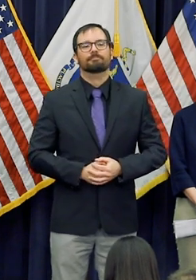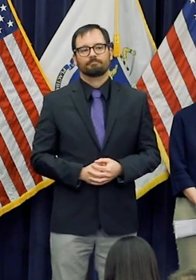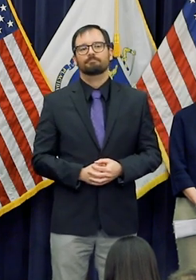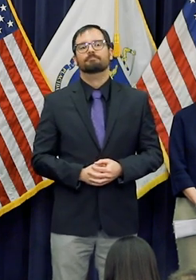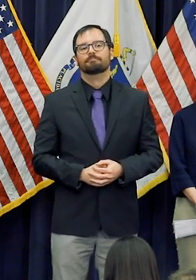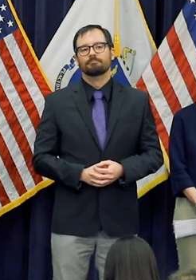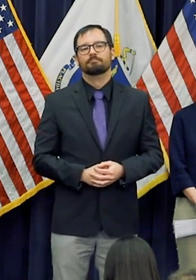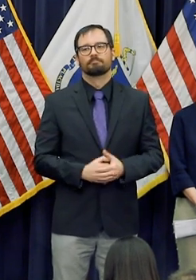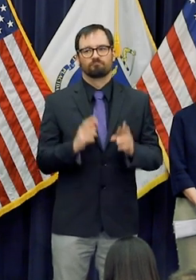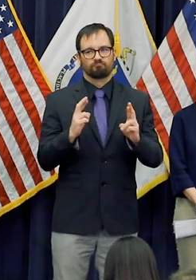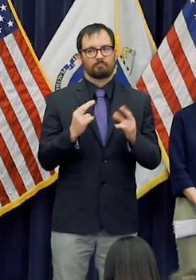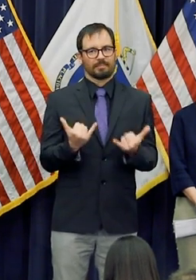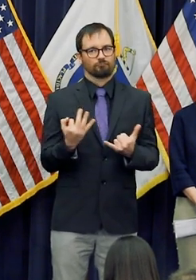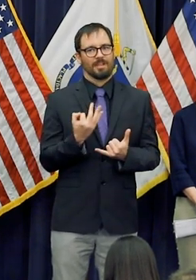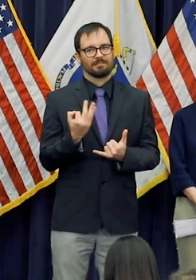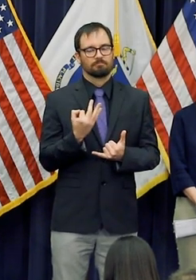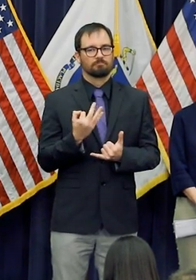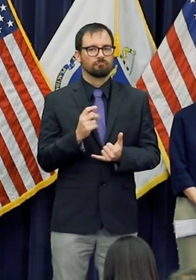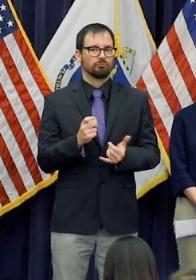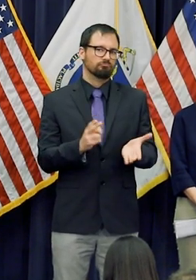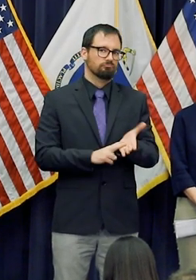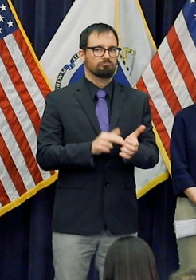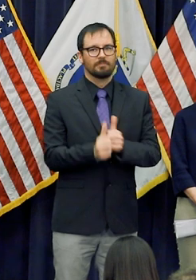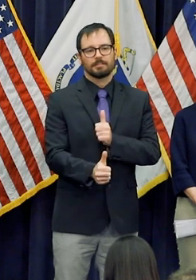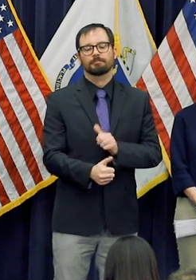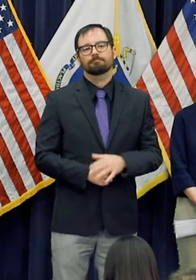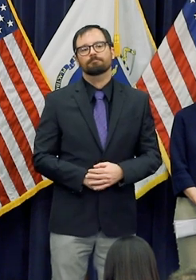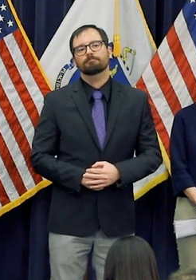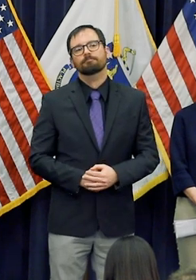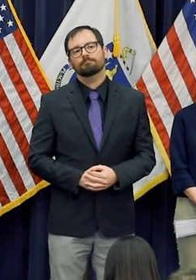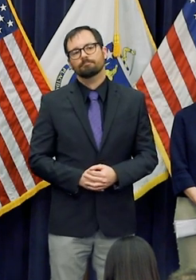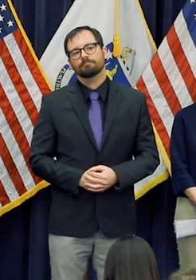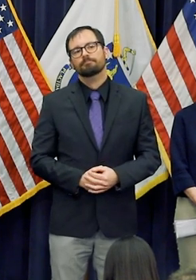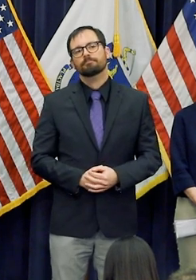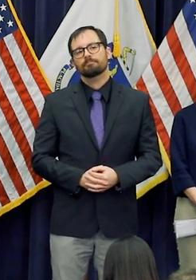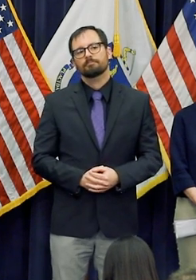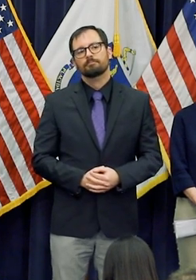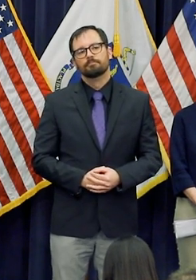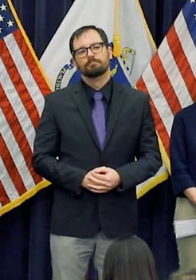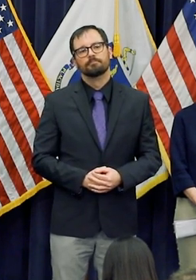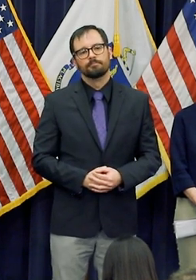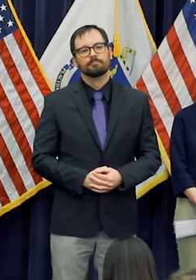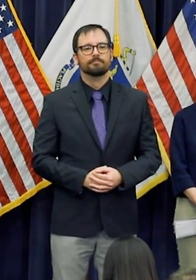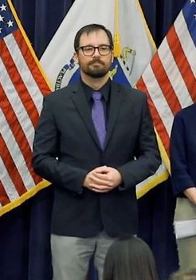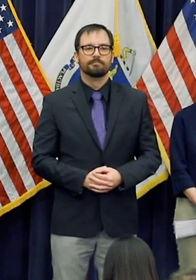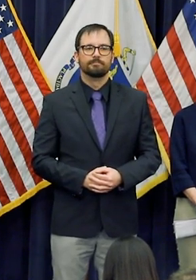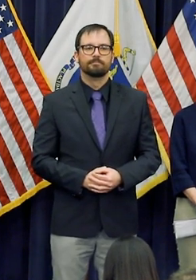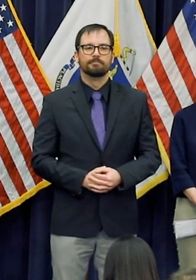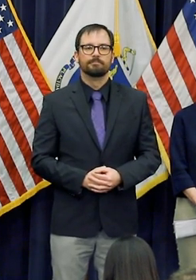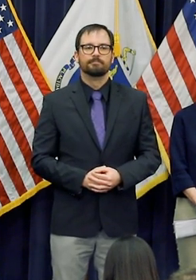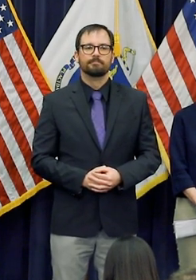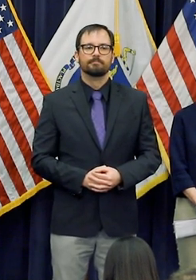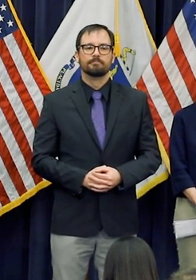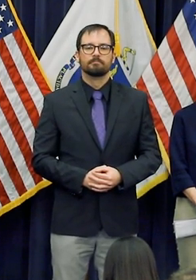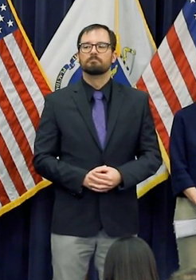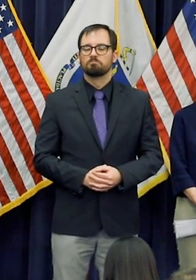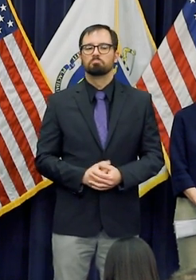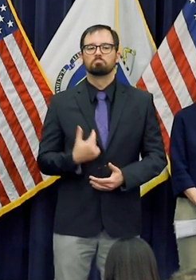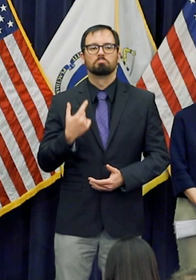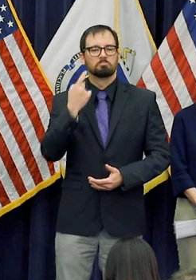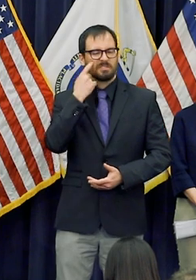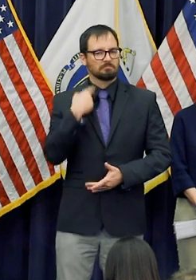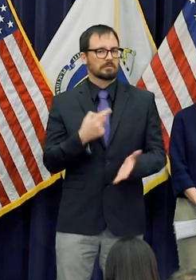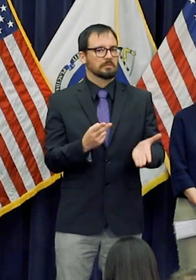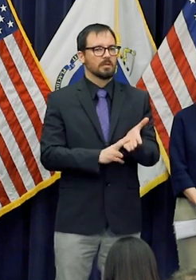Regarding unemployment insurance, I just signed emergency legislation to allow new claims to be paid more quickly by waiving the